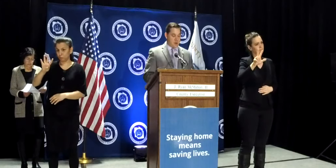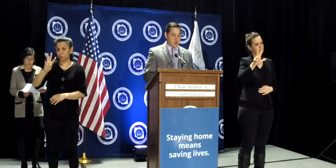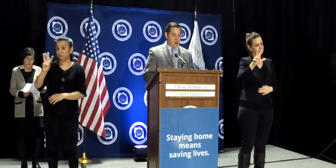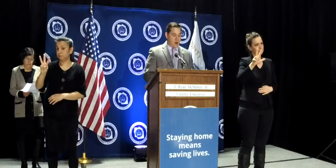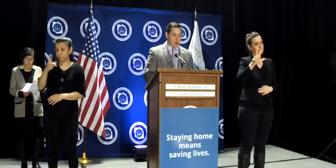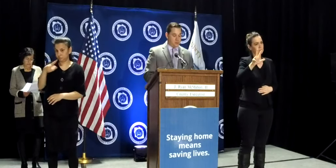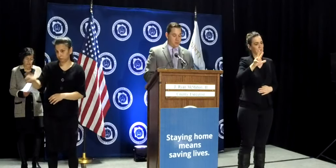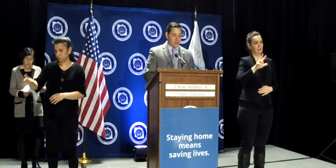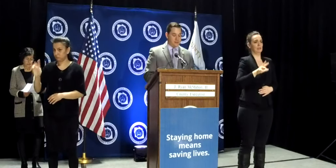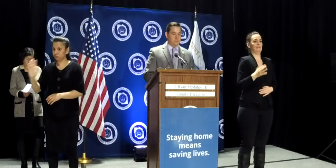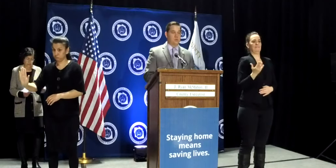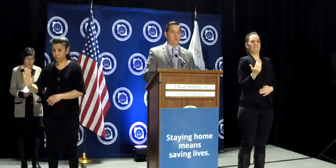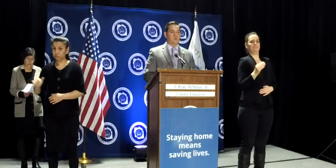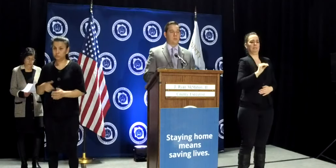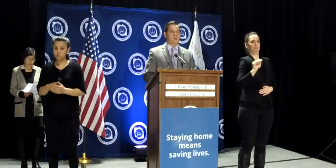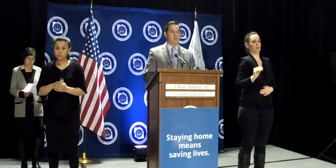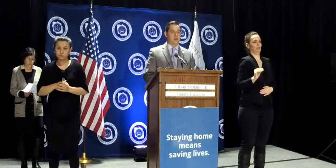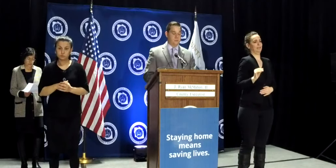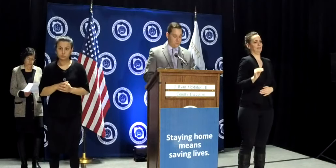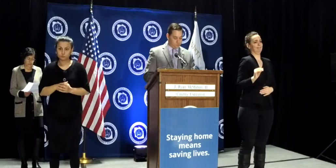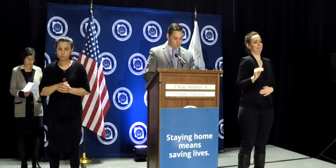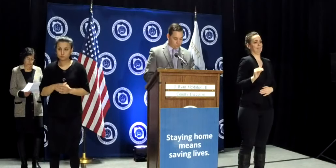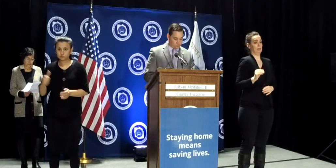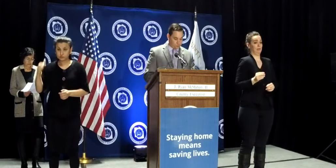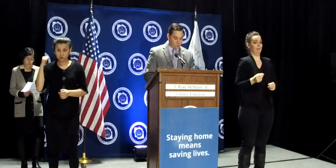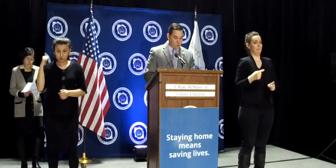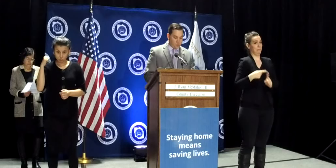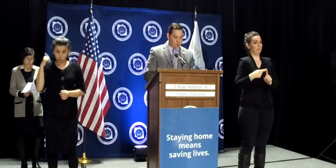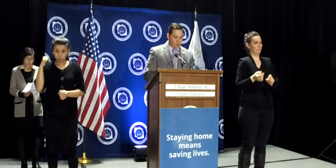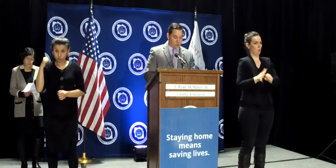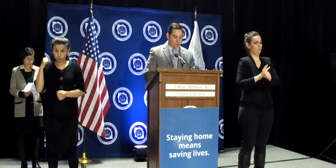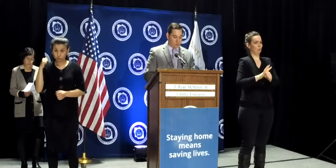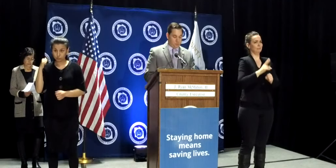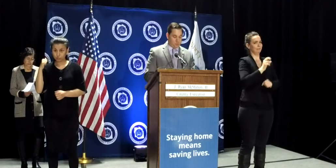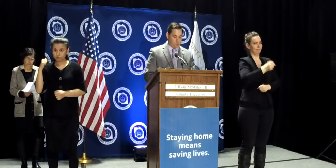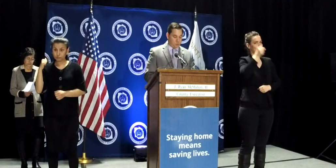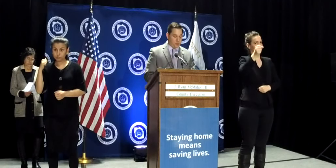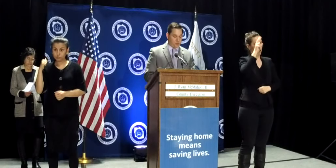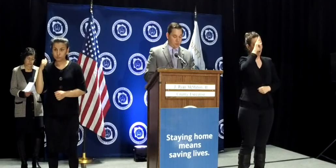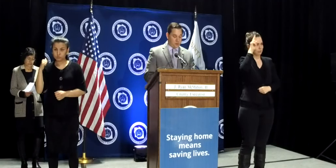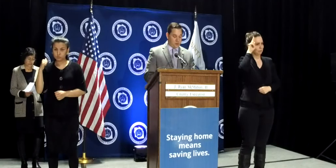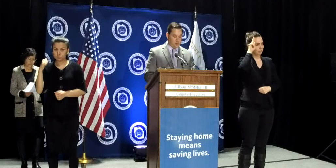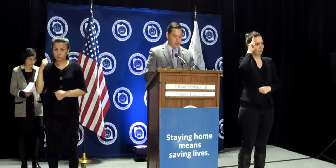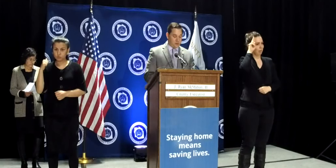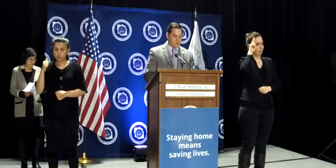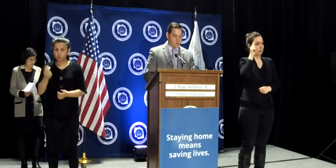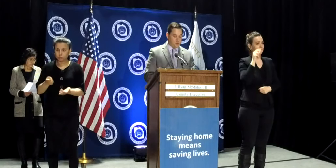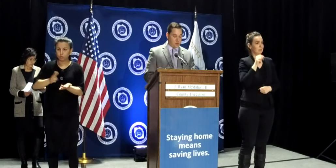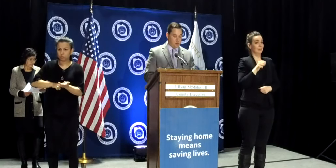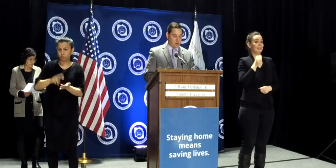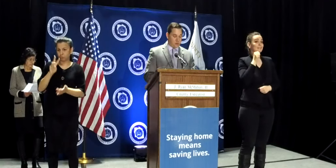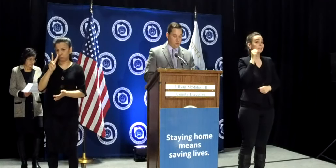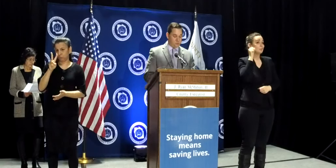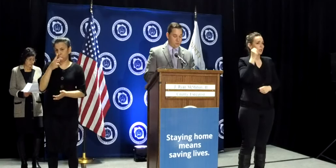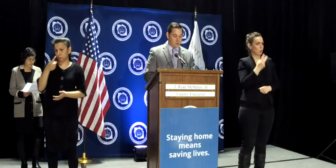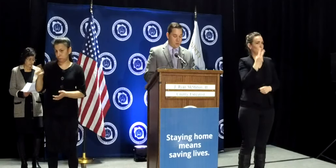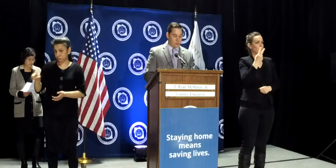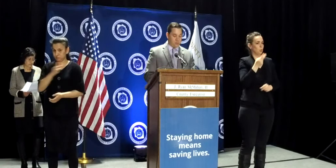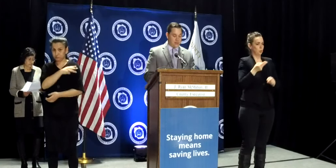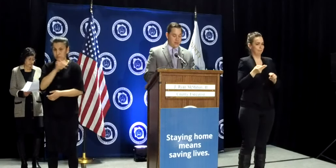cases. That's up 2 from yesterday. 23 individuals are